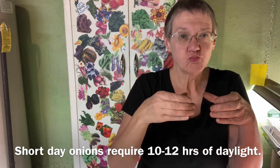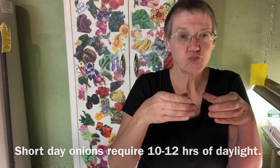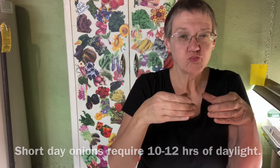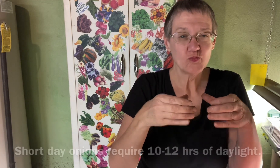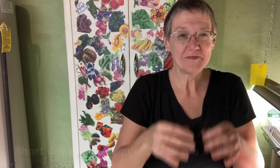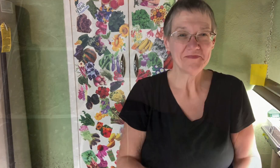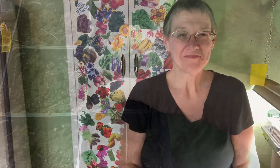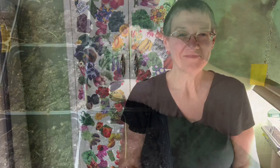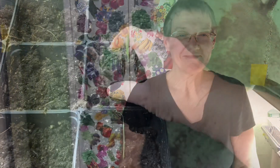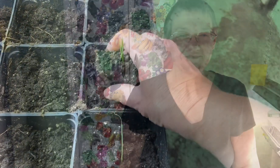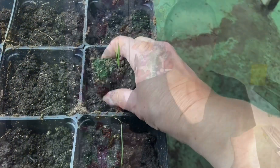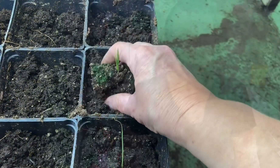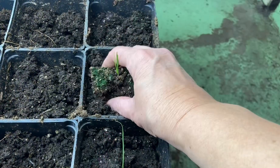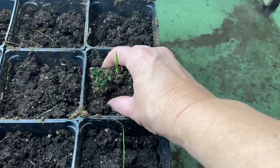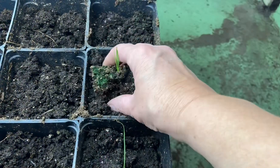up.